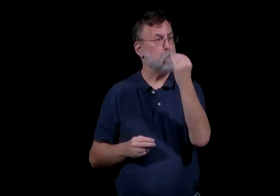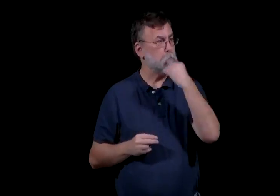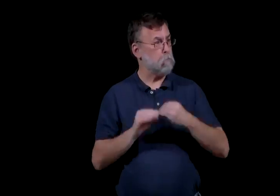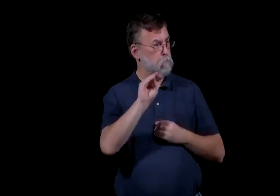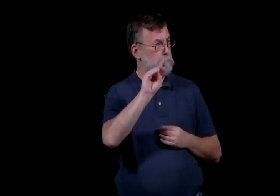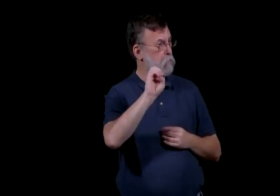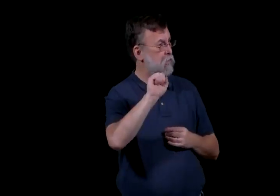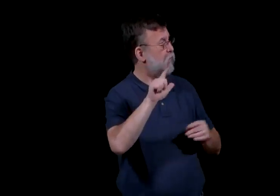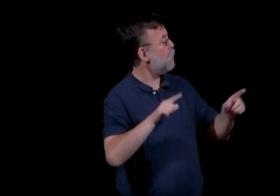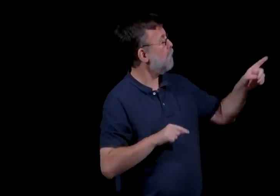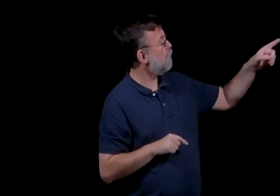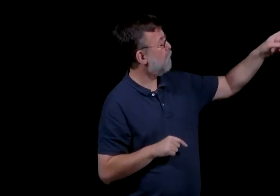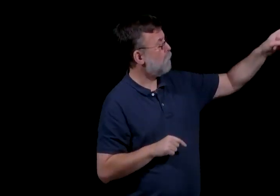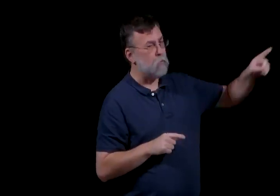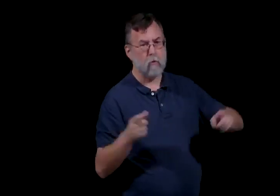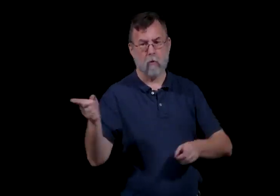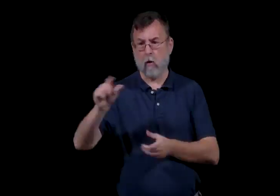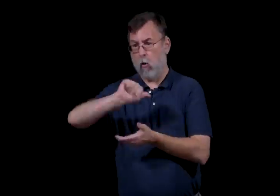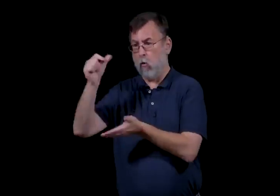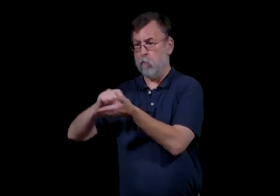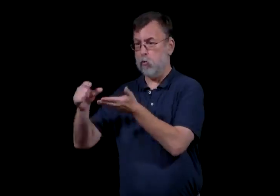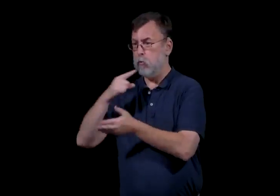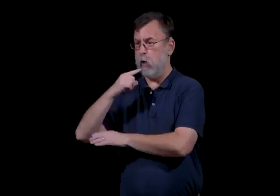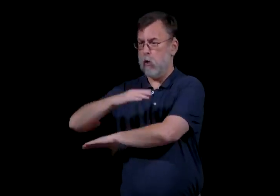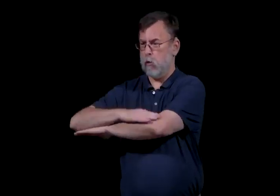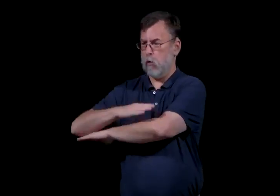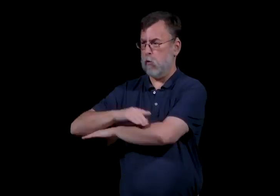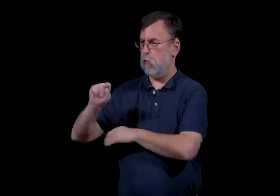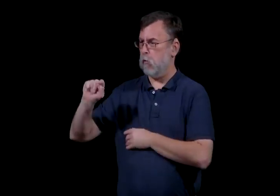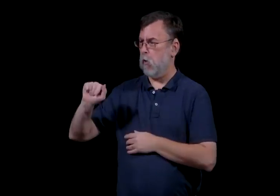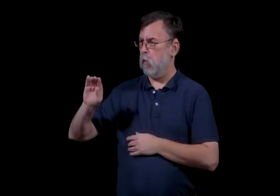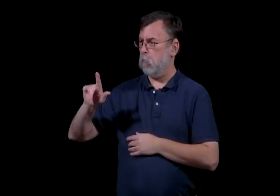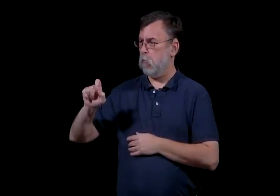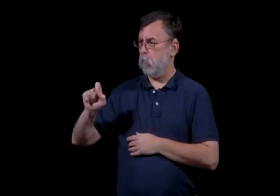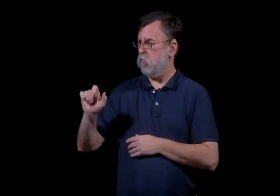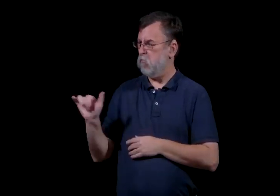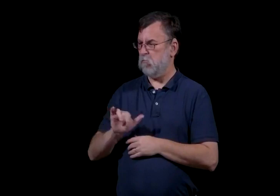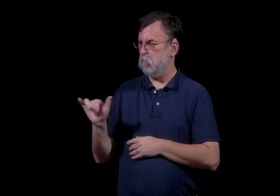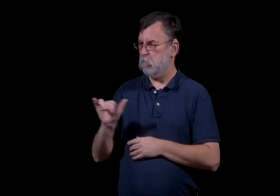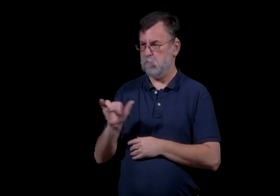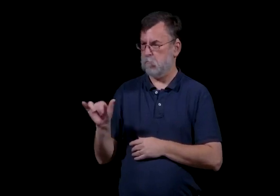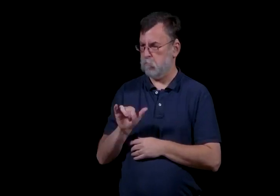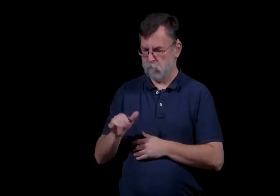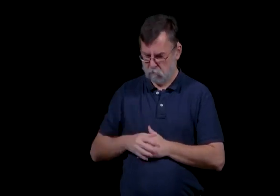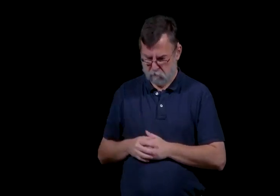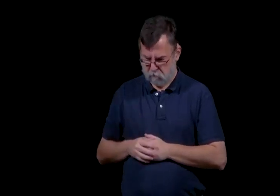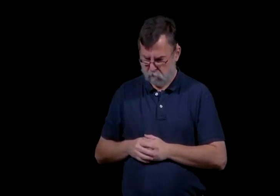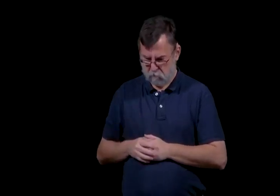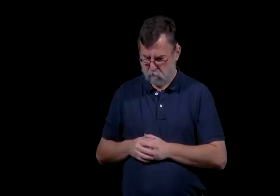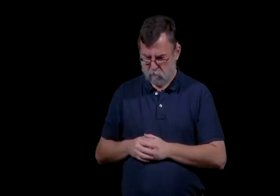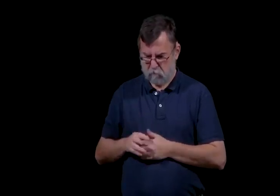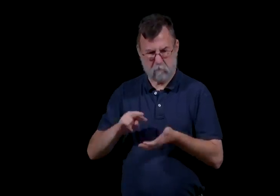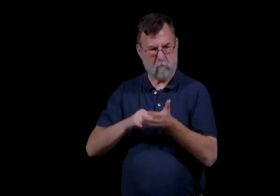the same. It's me prepares a meal. A table could mean a meal. The same thing.